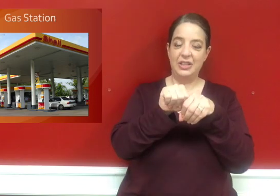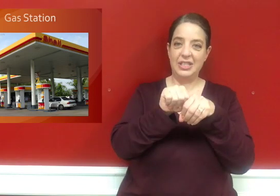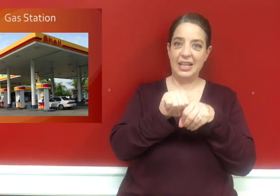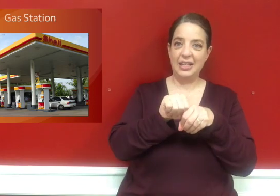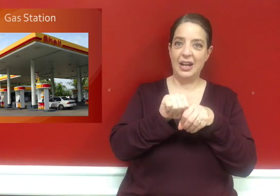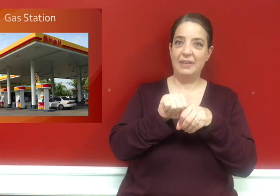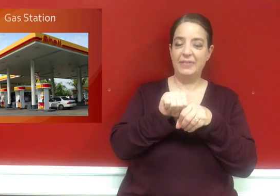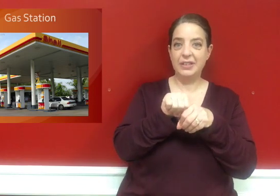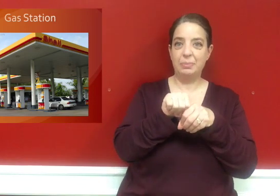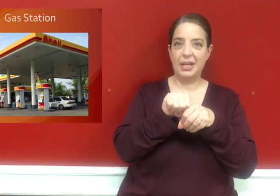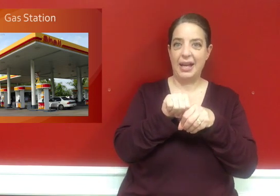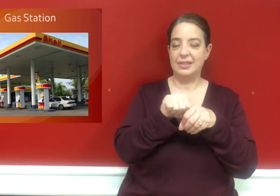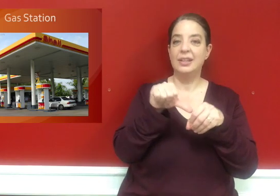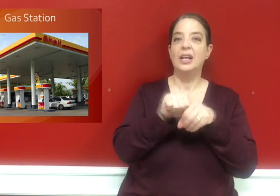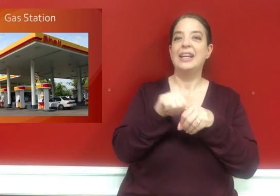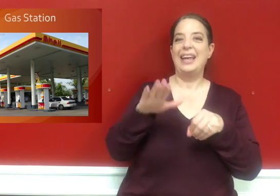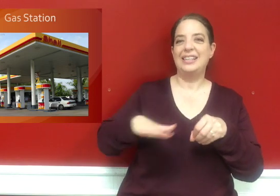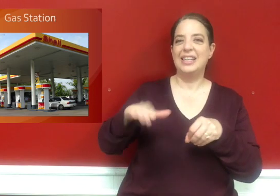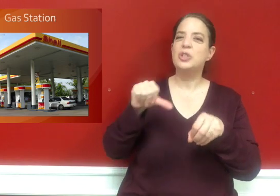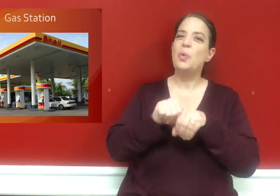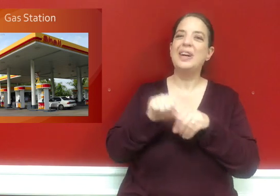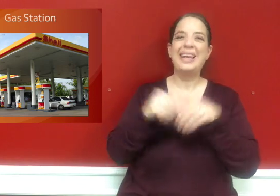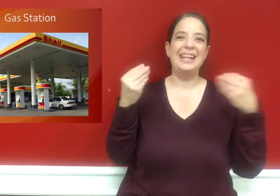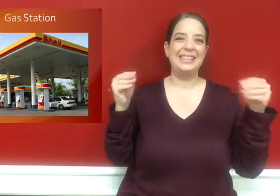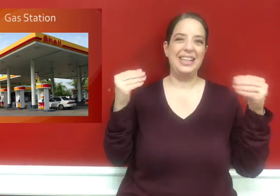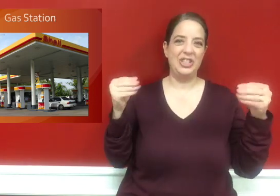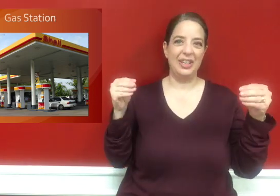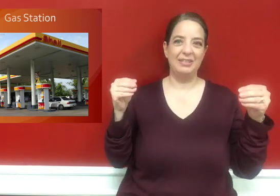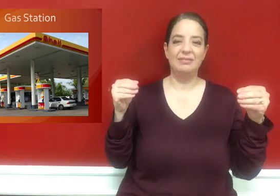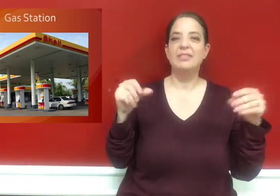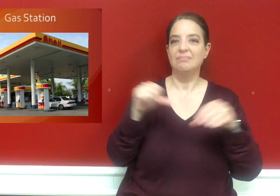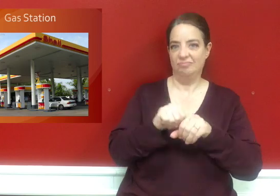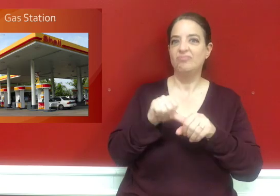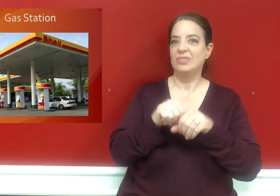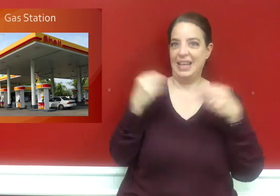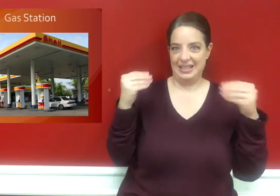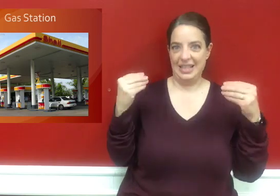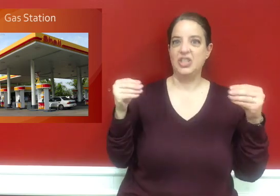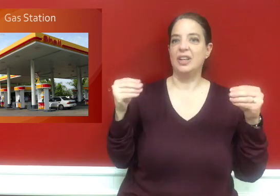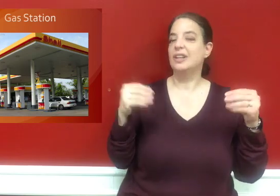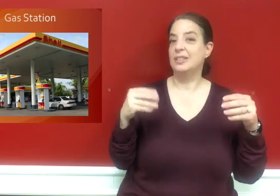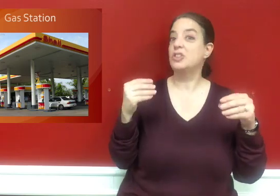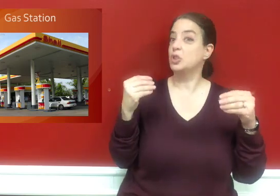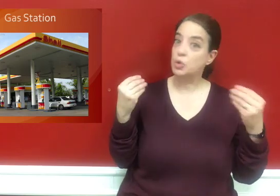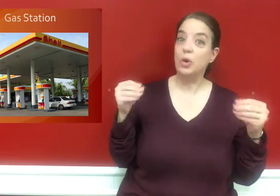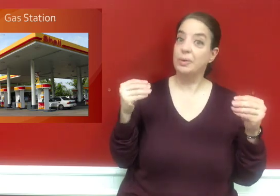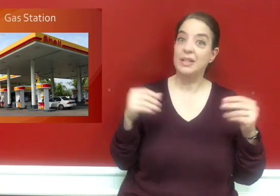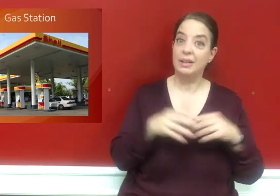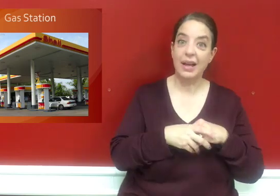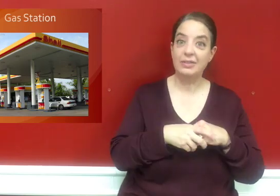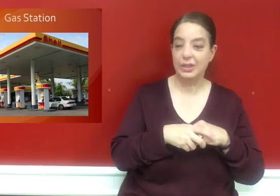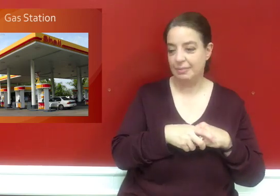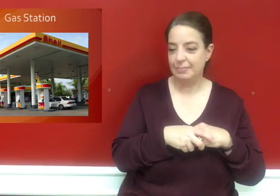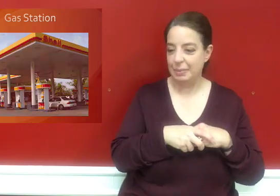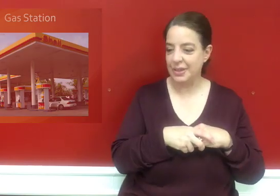stick it in there and it fills up with gas. Gas station or gas station. Gas station, because it's the store where they sell gasoline. That makes